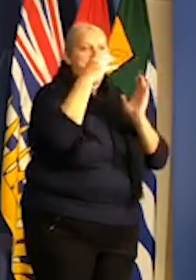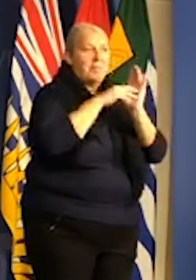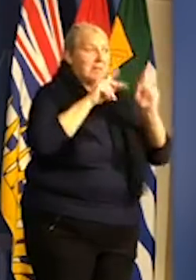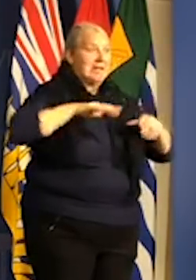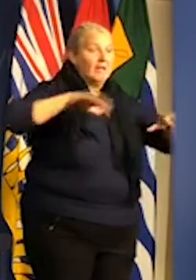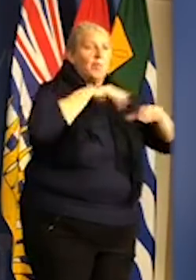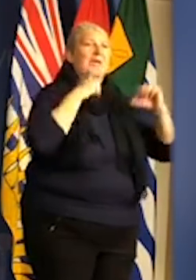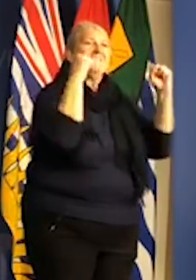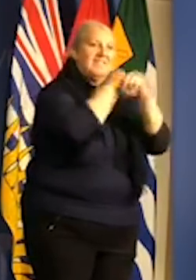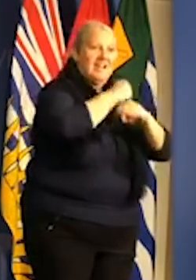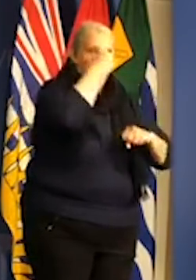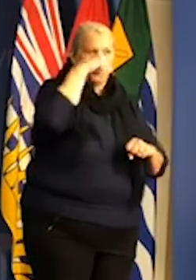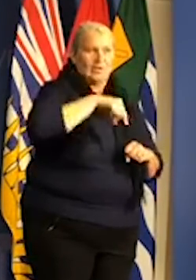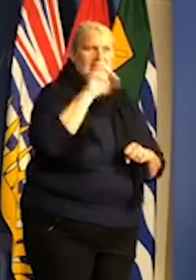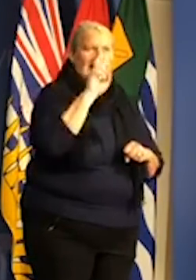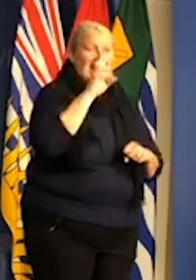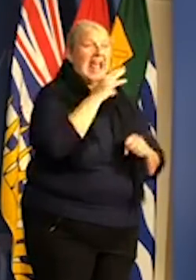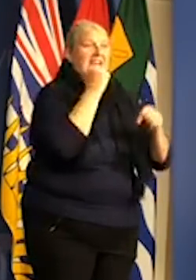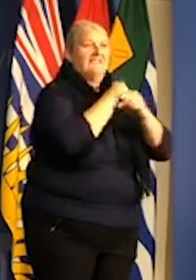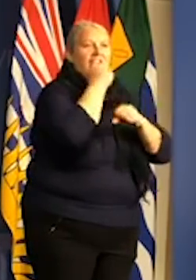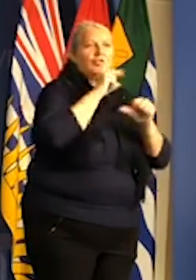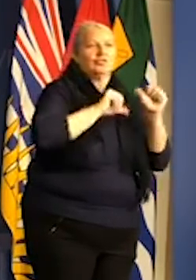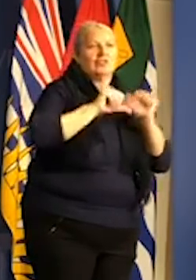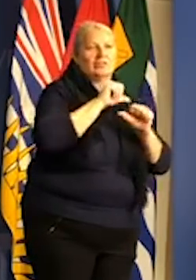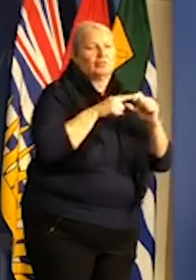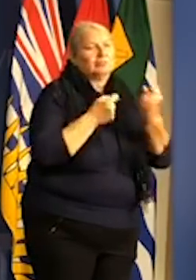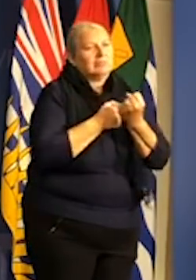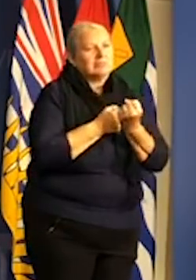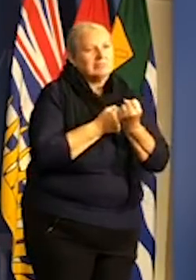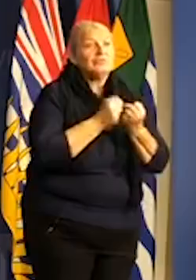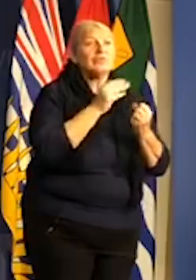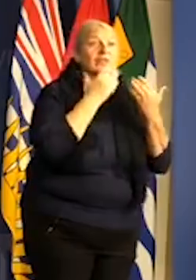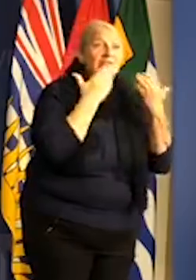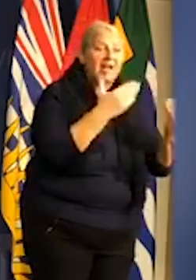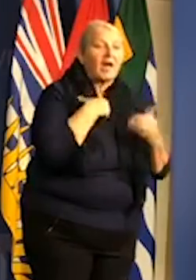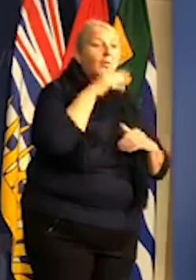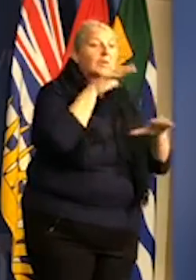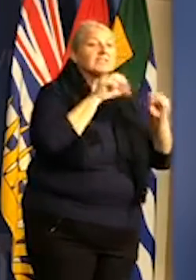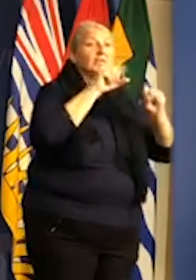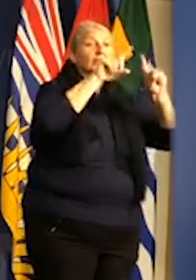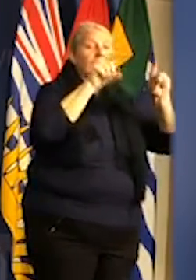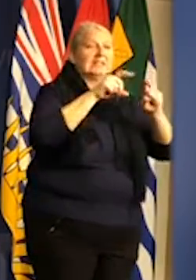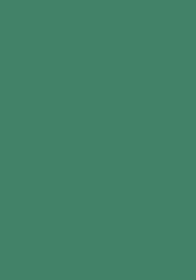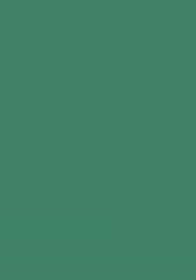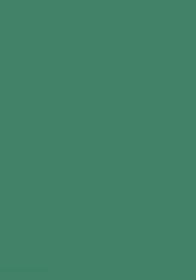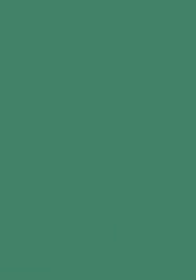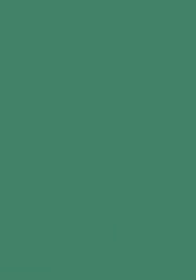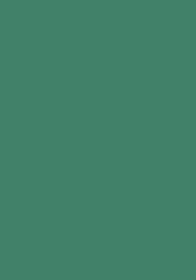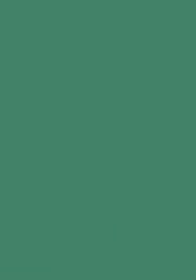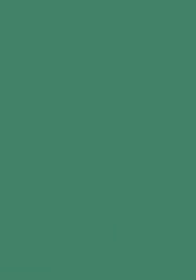city and fighting for each other. Thank you very much, and I'll take questions at the end.